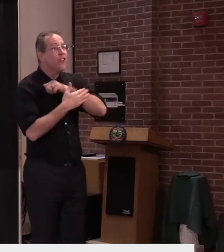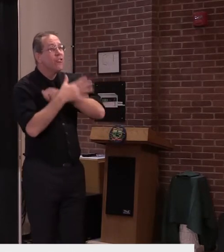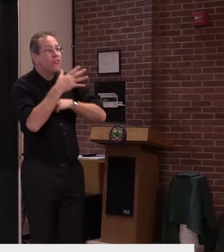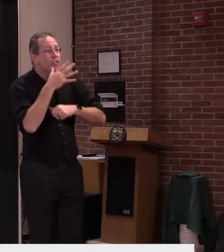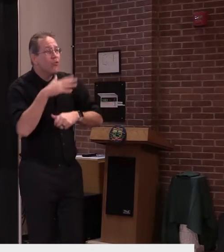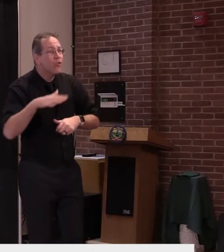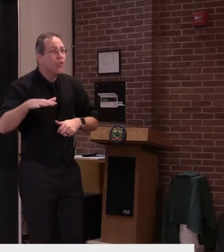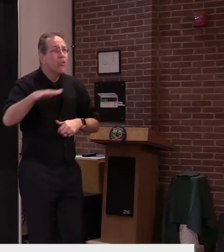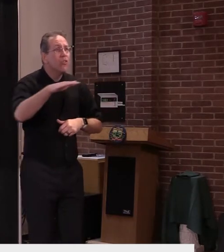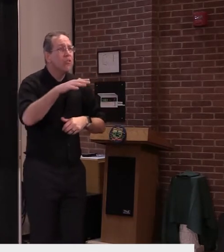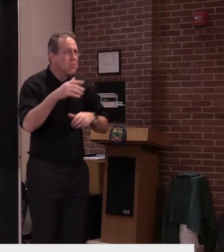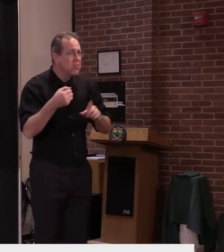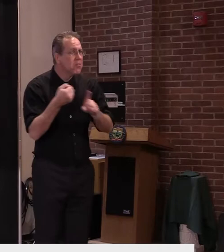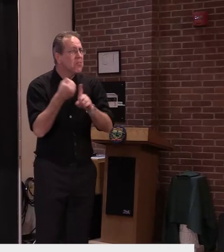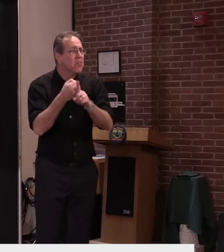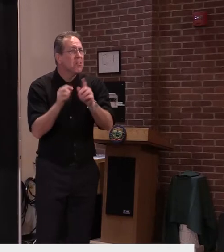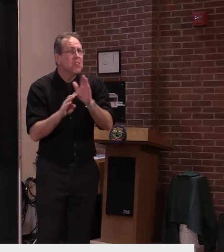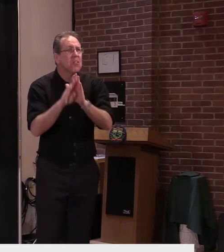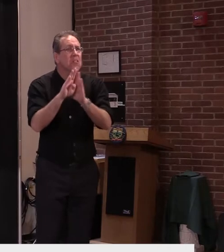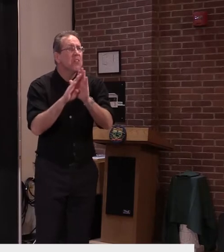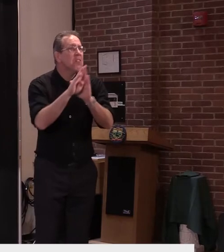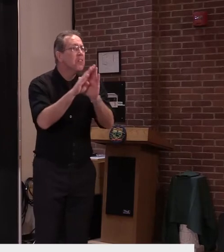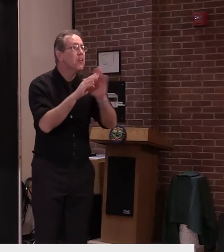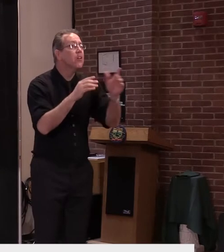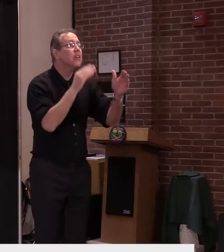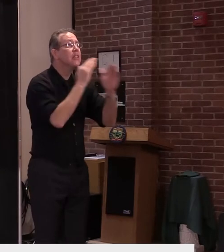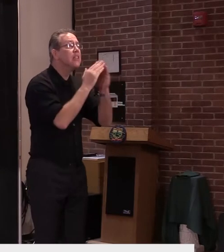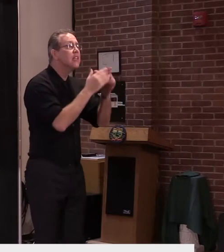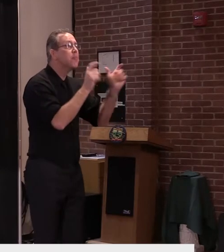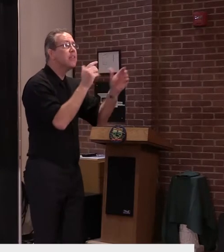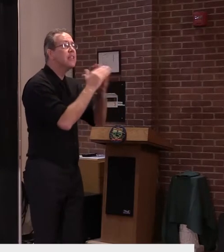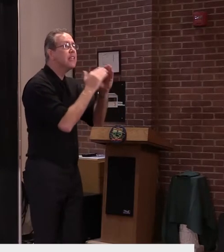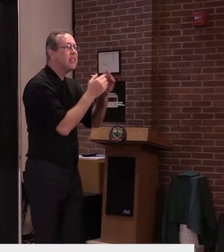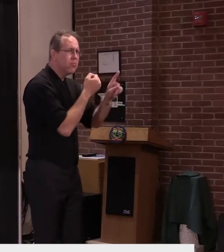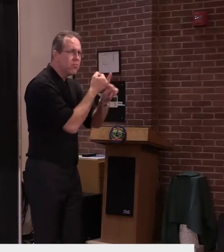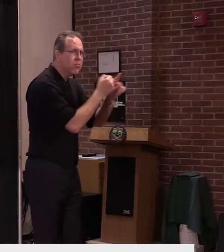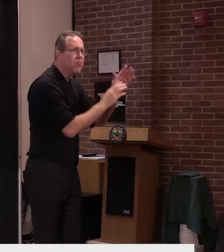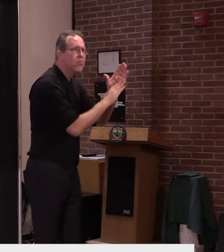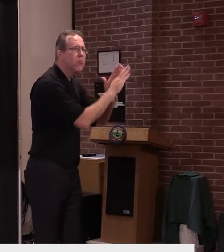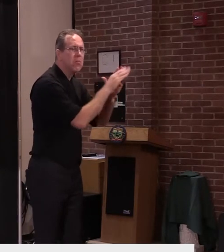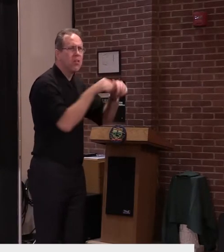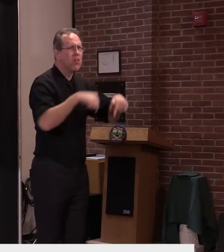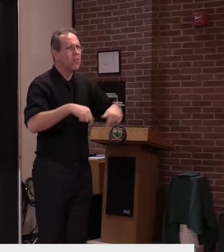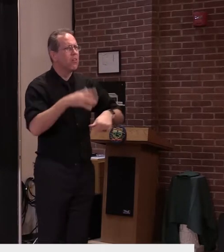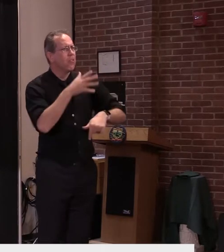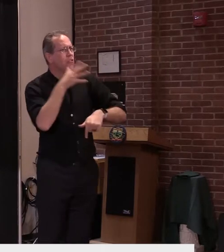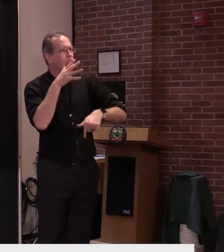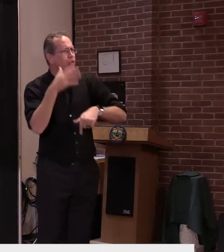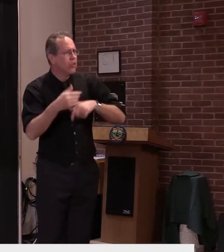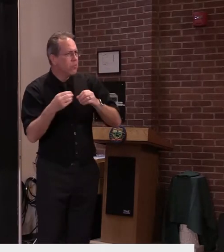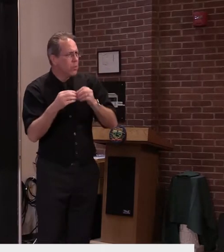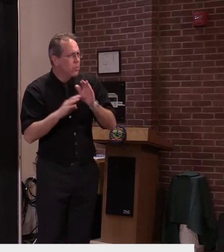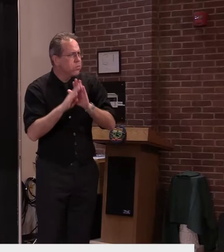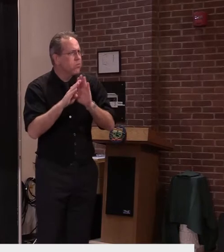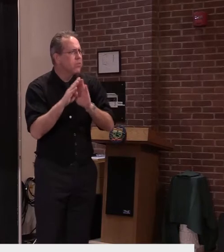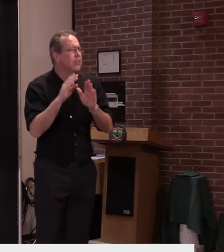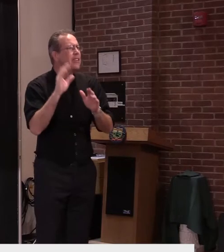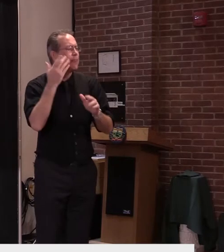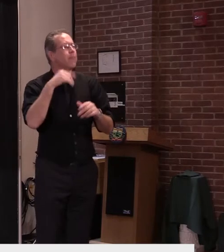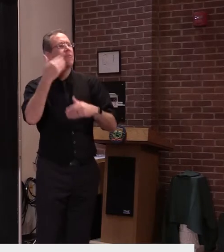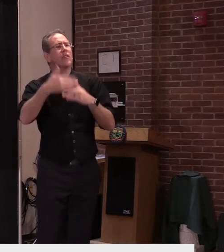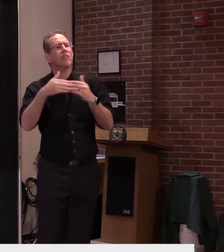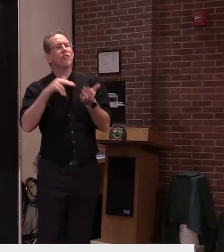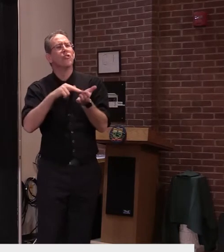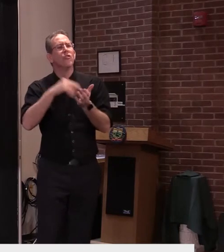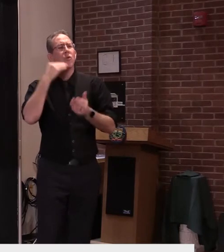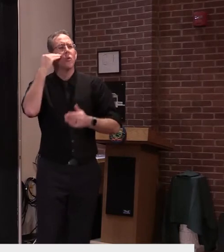counties. And looking at the next slide, you can see the nursing home outbreaks, the active outbreaks did increase this week. We have 10 active outbreaks, up